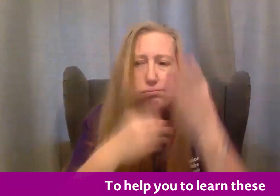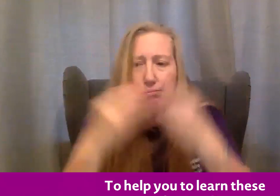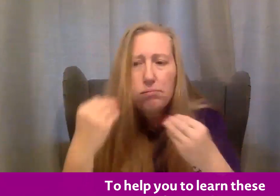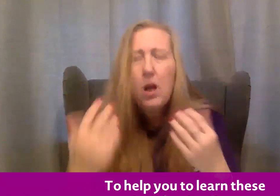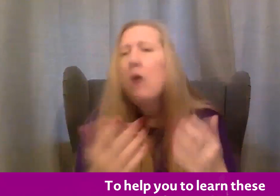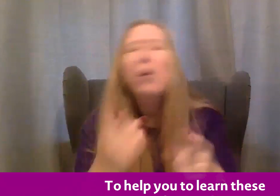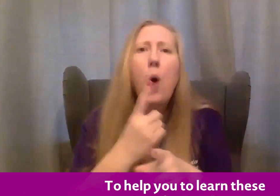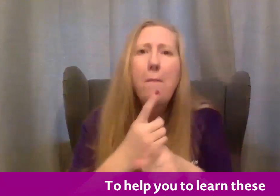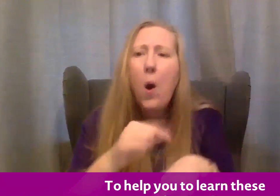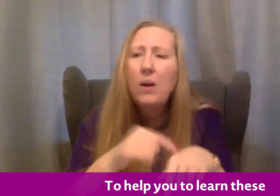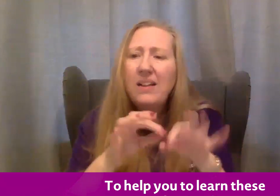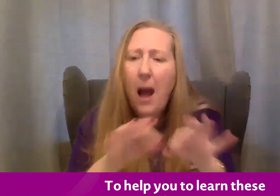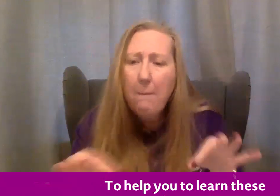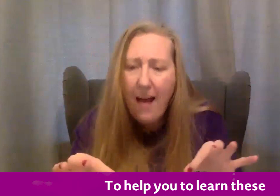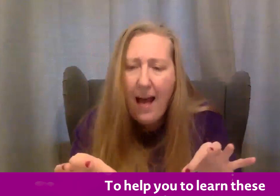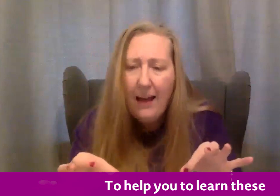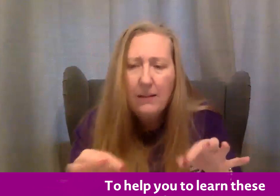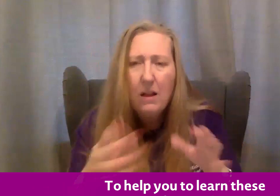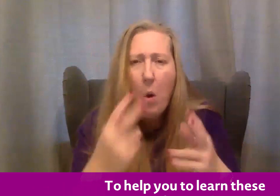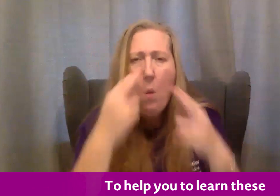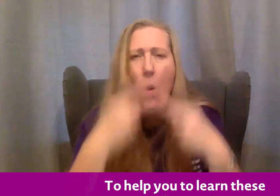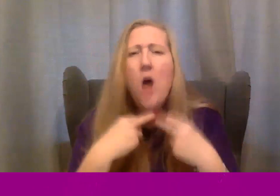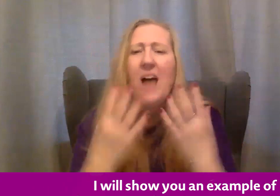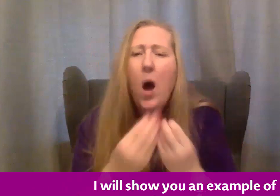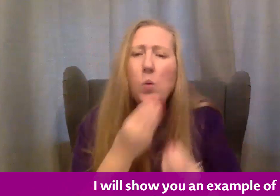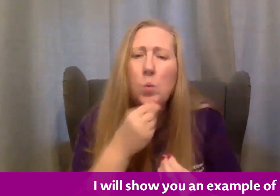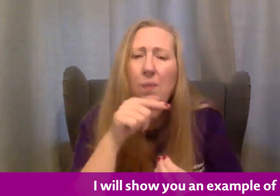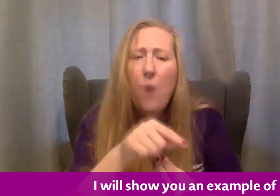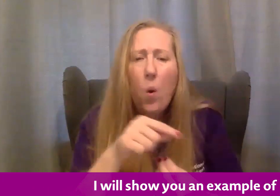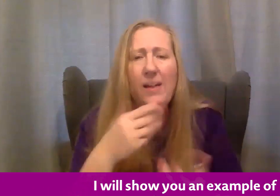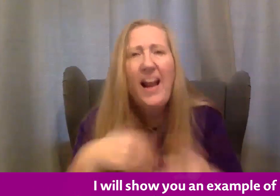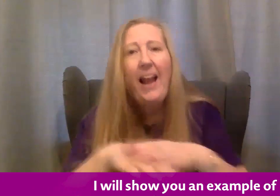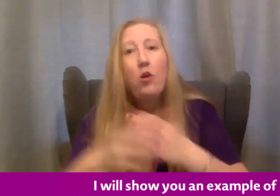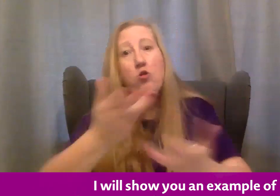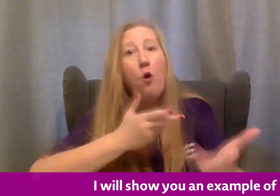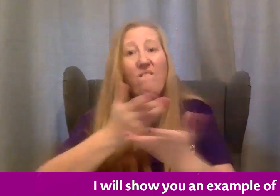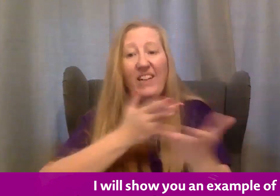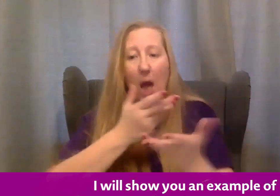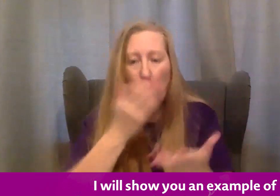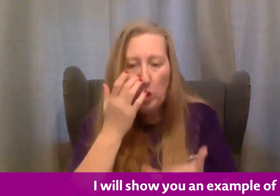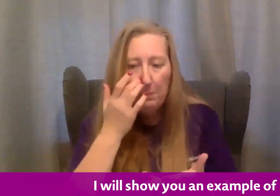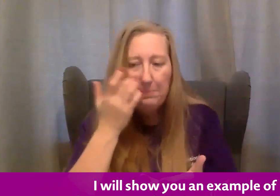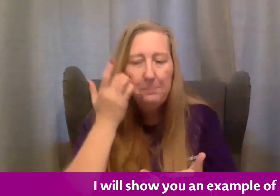To help you to learn these signs for timelines. I will show you an example of how to use them in a conversation.